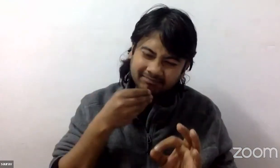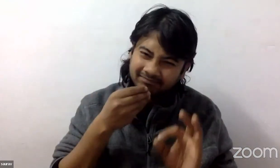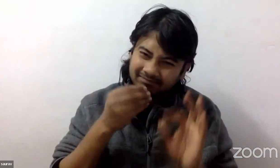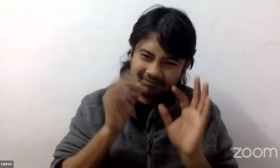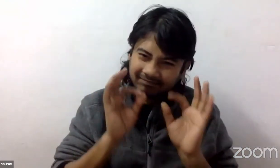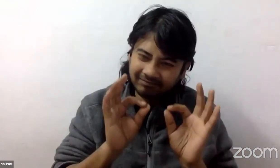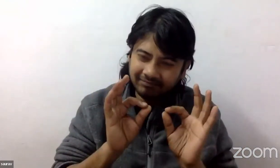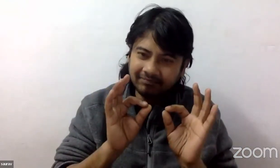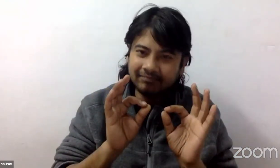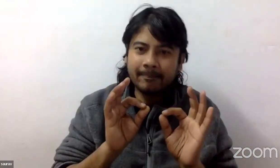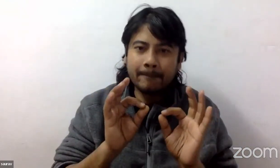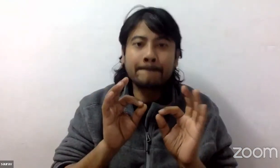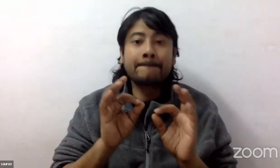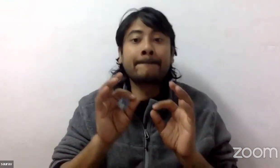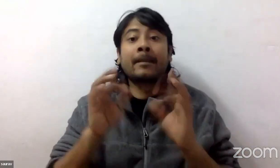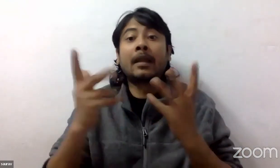useful. And